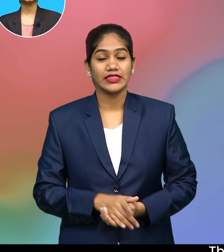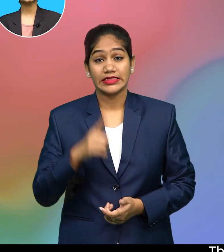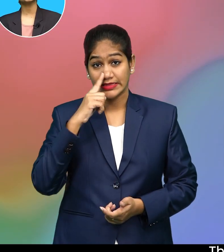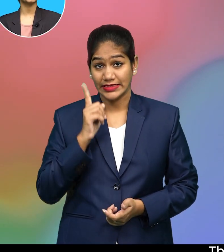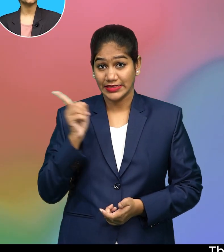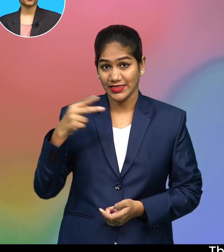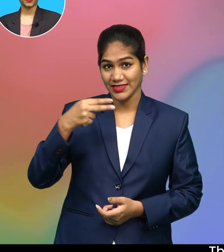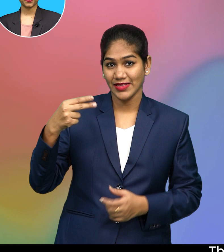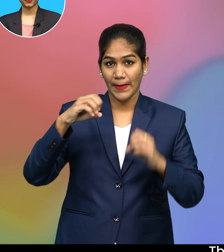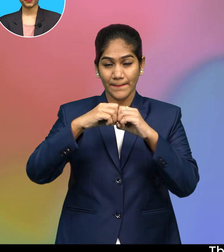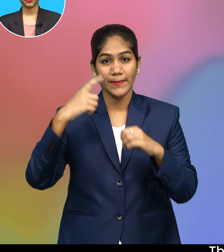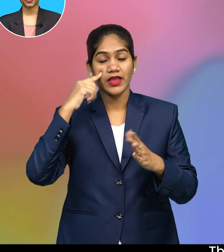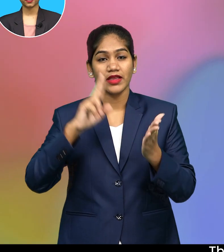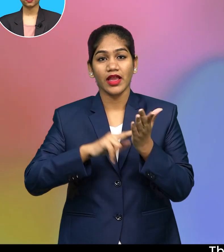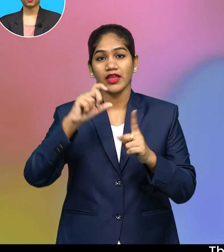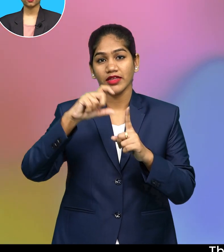This is Bindu.